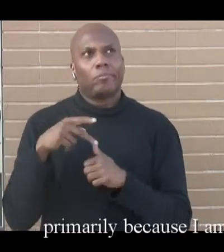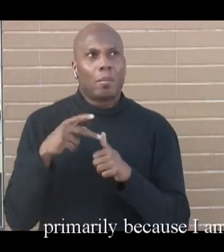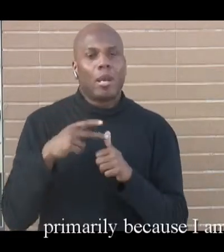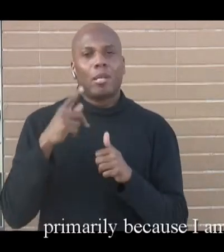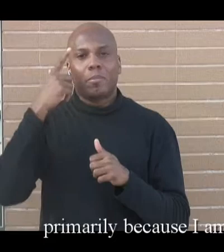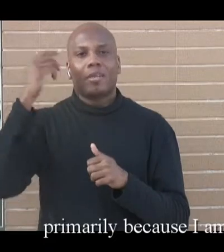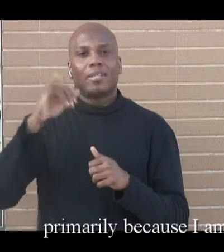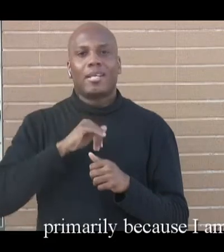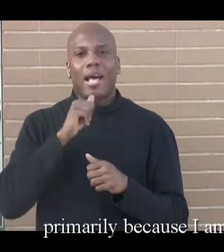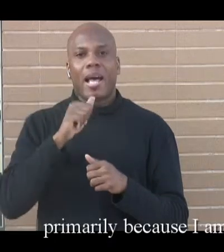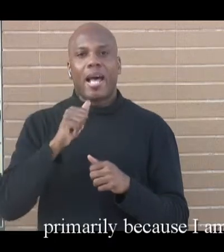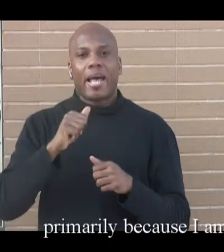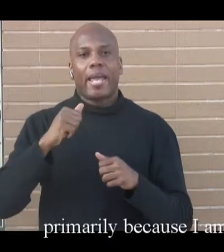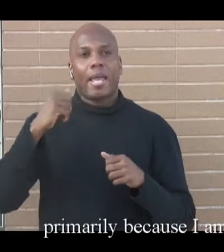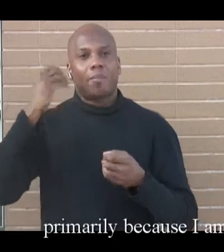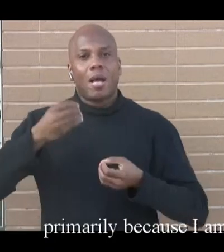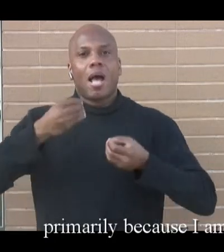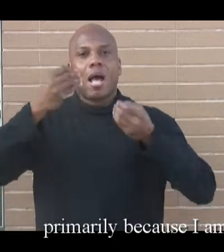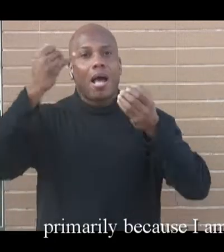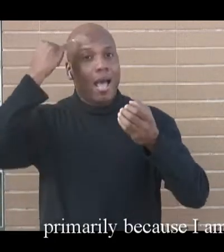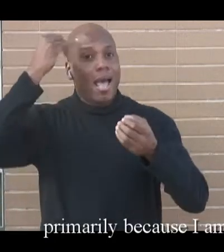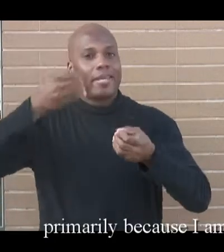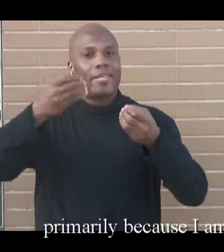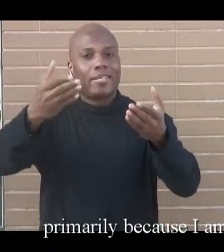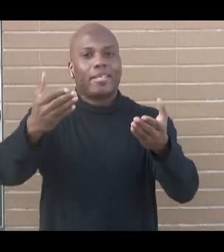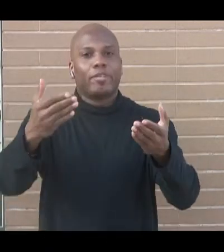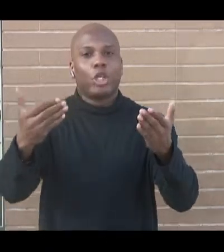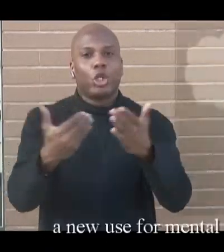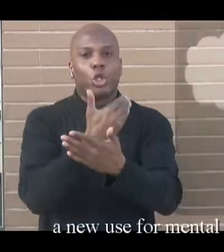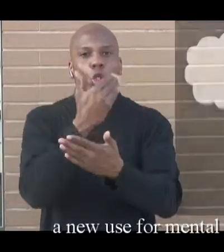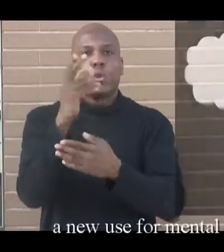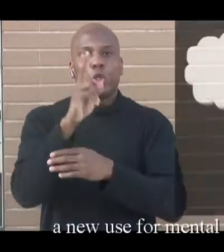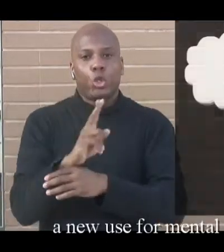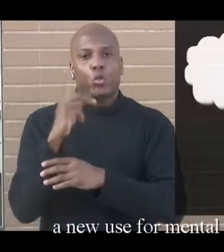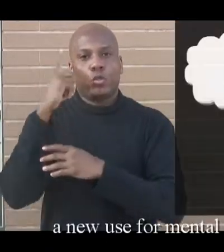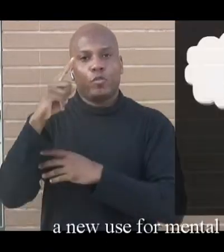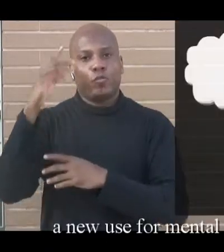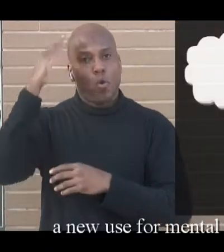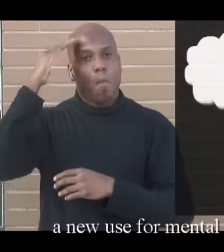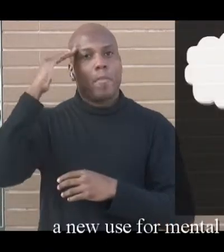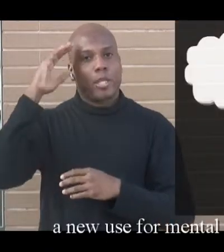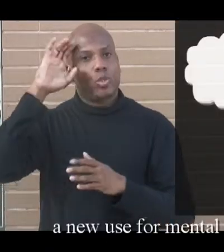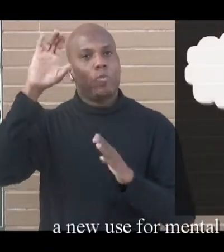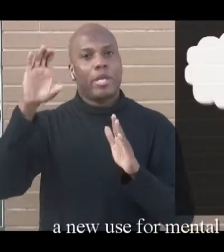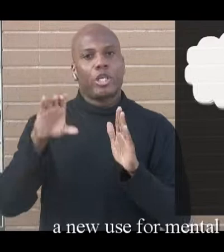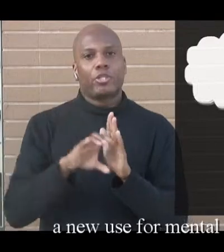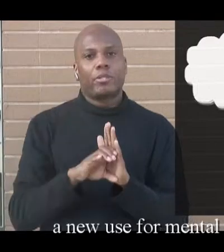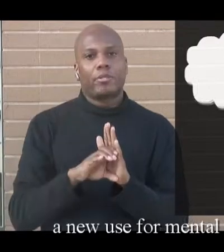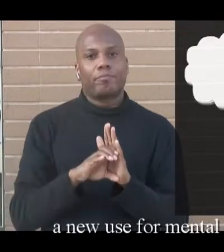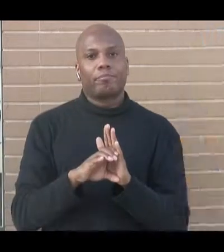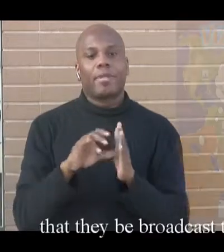a Z primarily because I am proposing a new use for mental